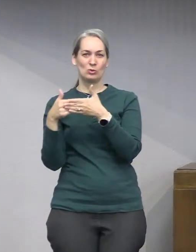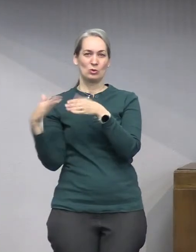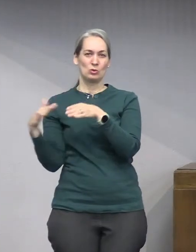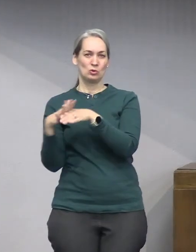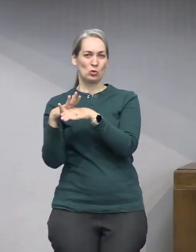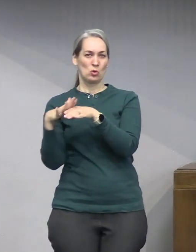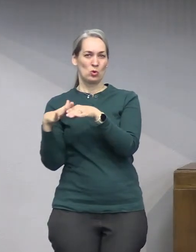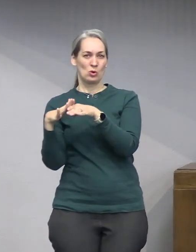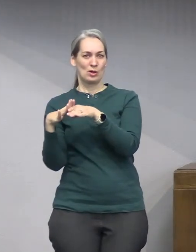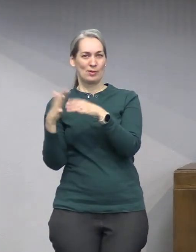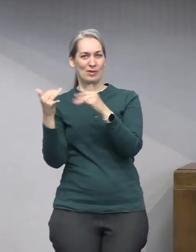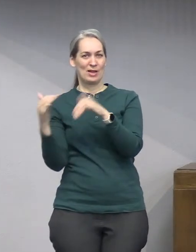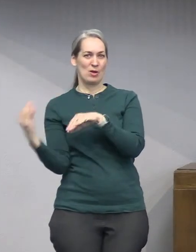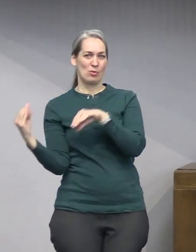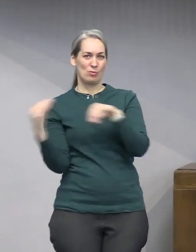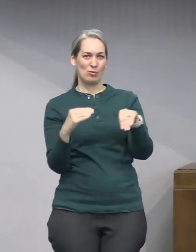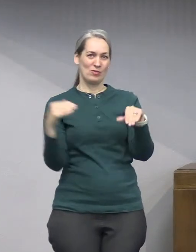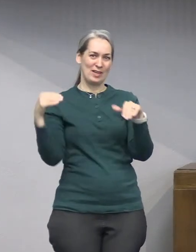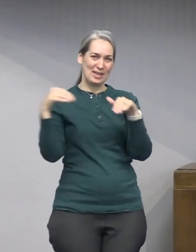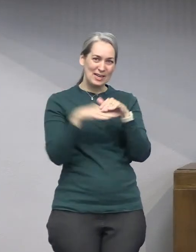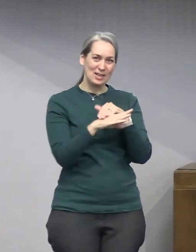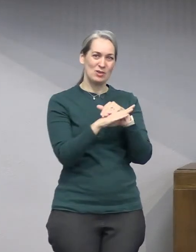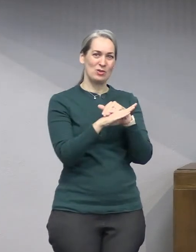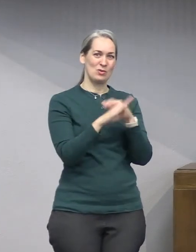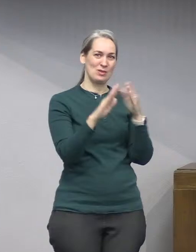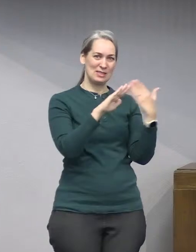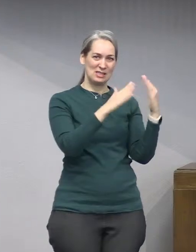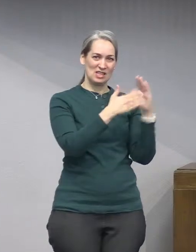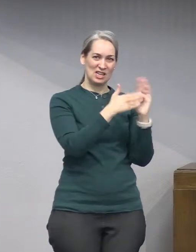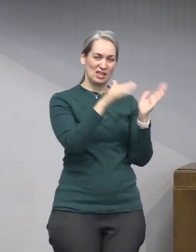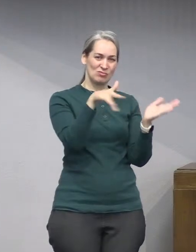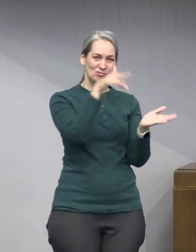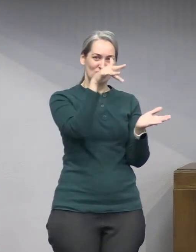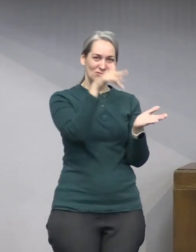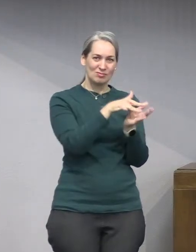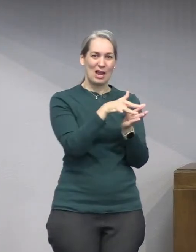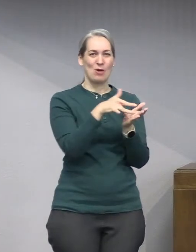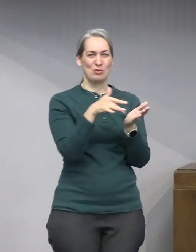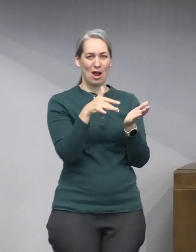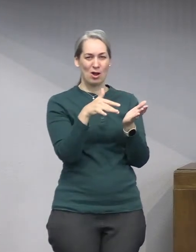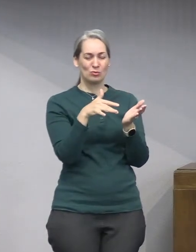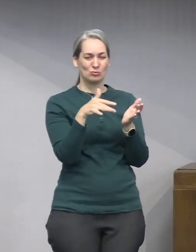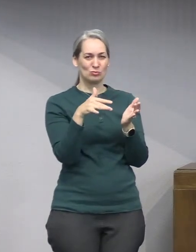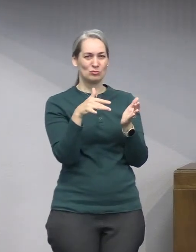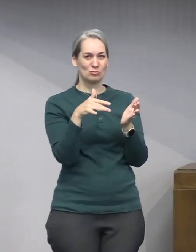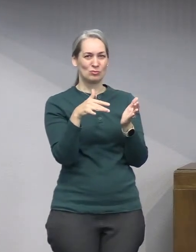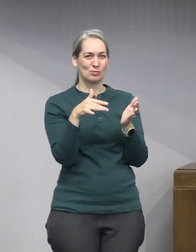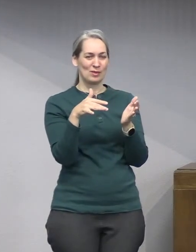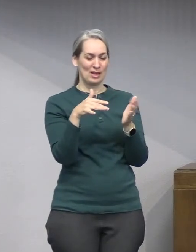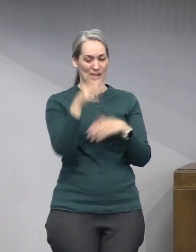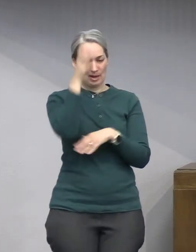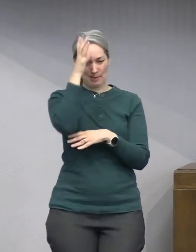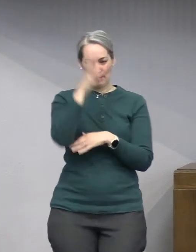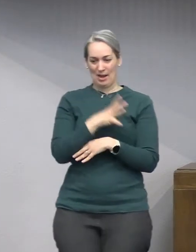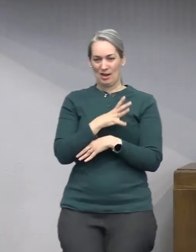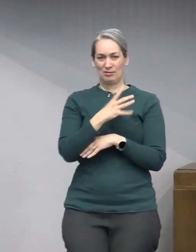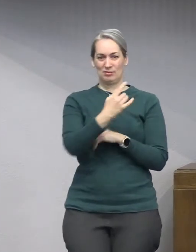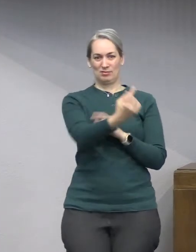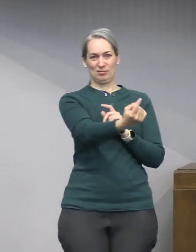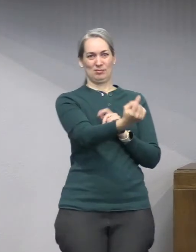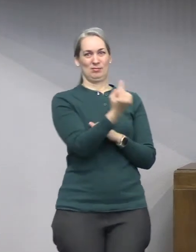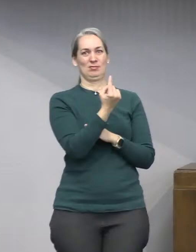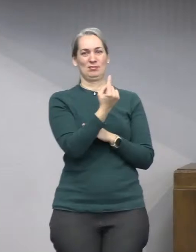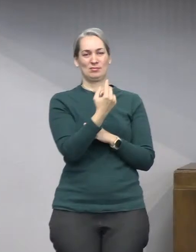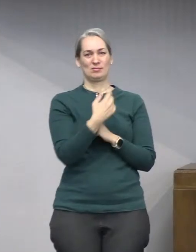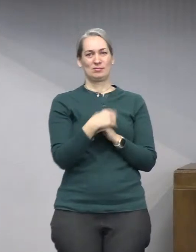into the city, into the urban areas. And that's where we find this man coming to him. Luke